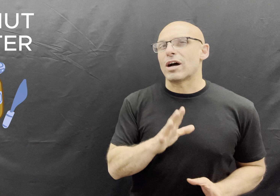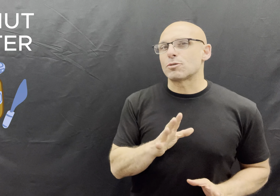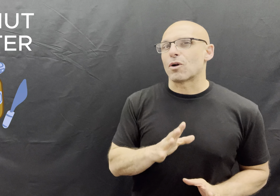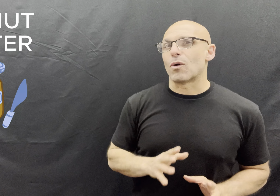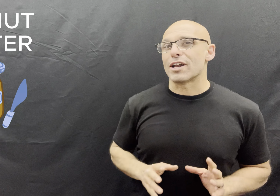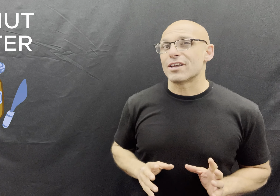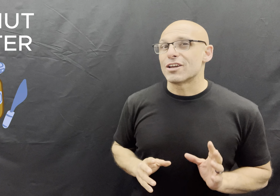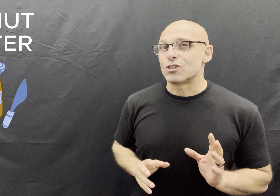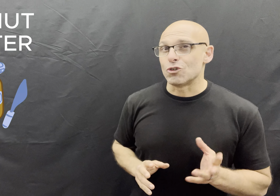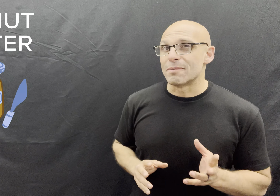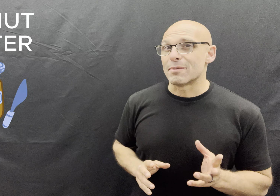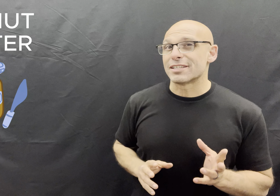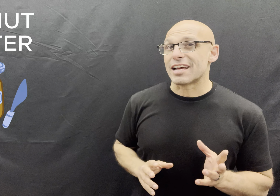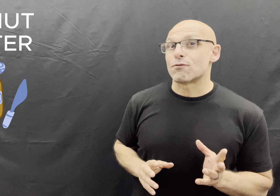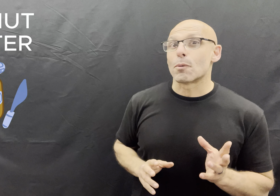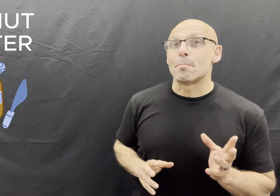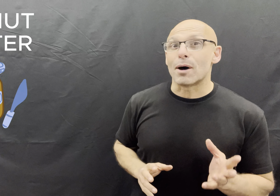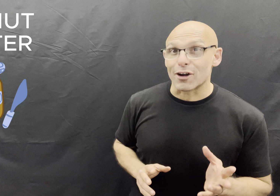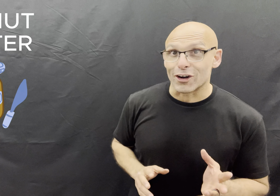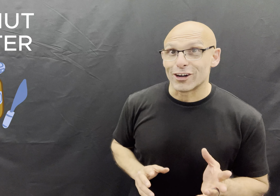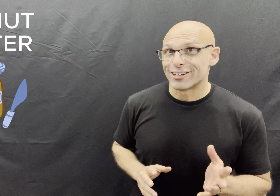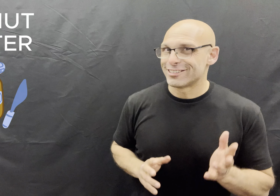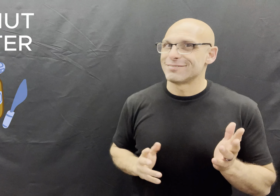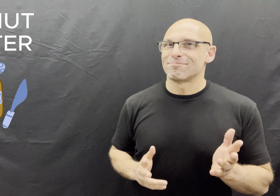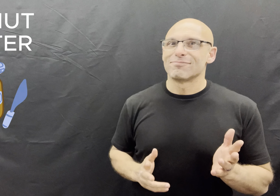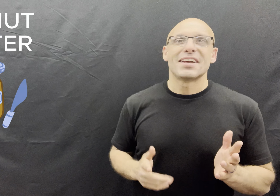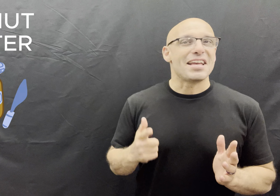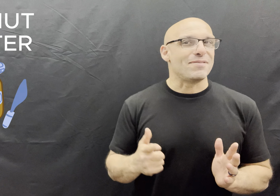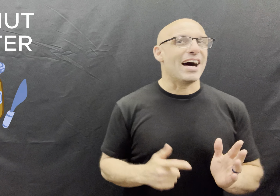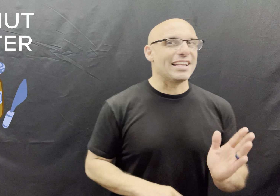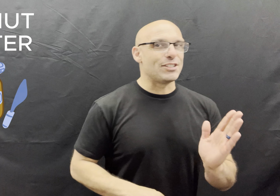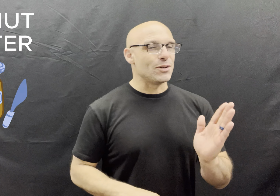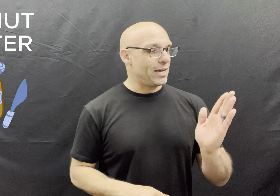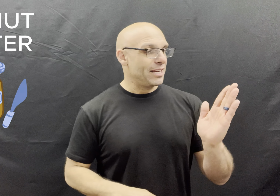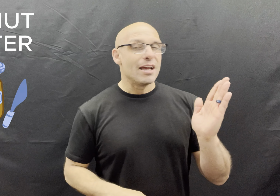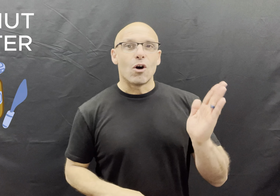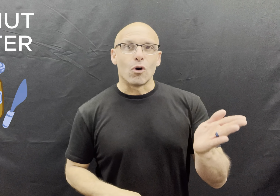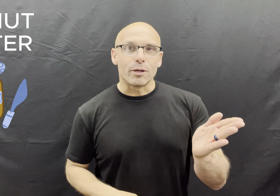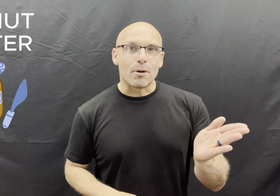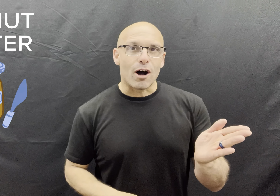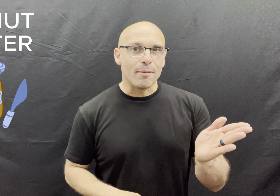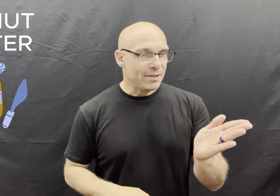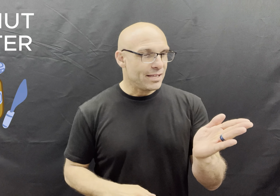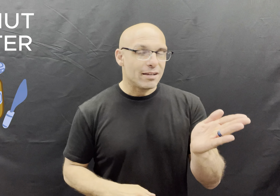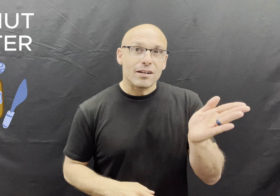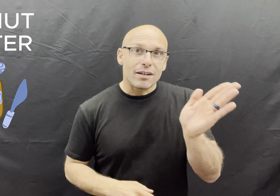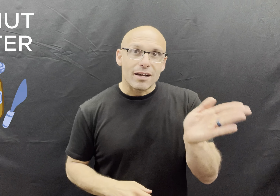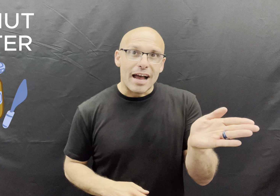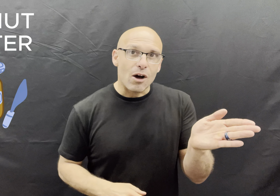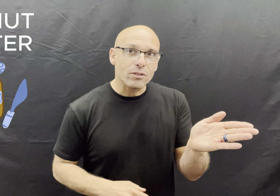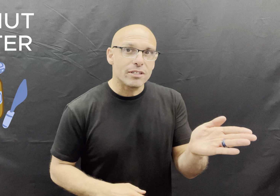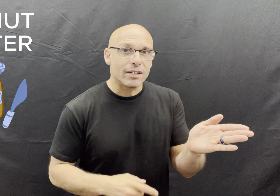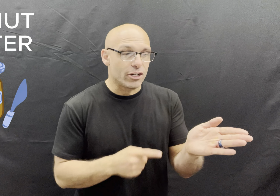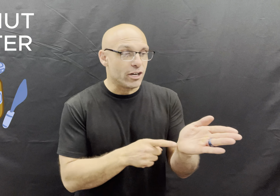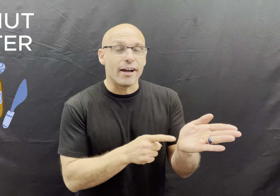part 1, do you remember the sign for butter? If not, let's do it. Hold your palm out in your non-dominant